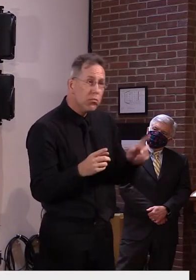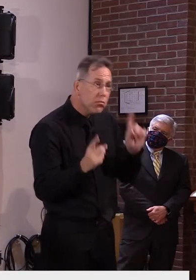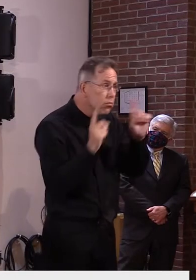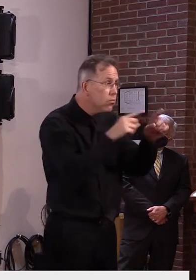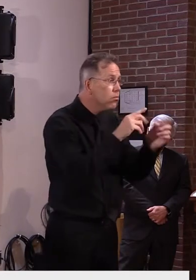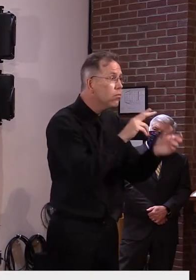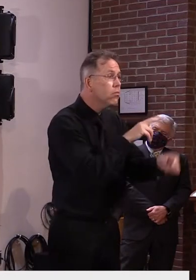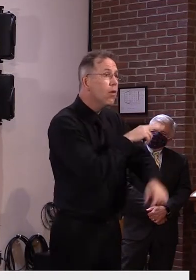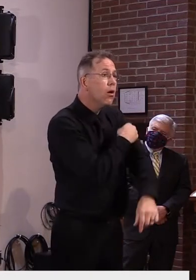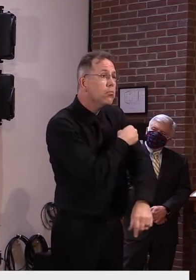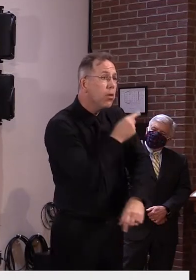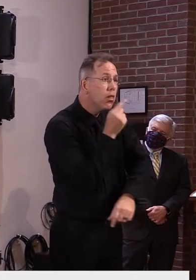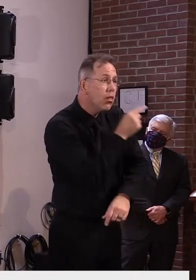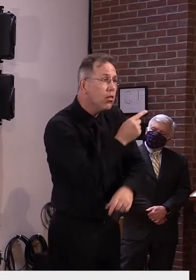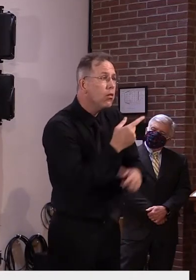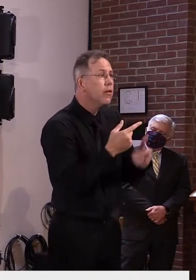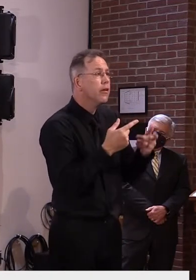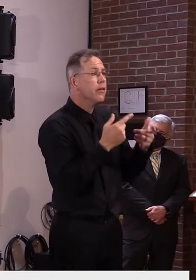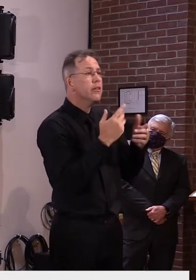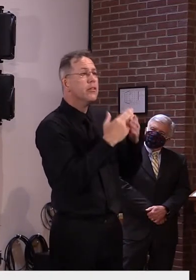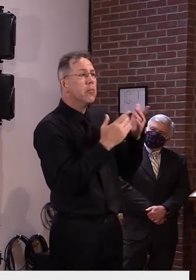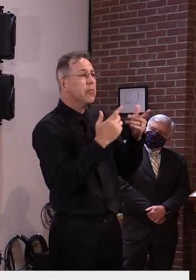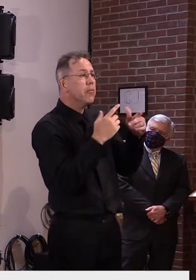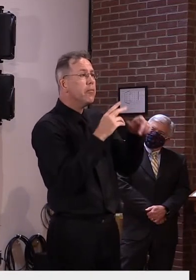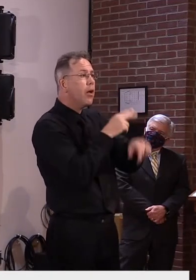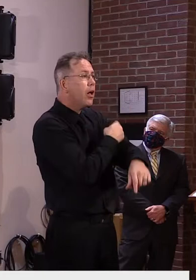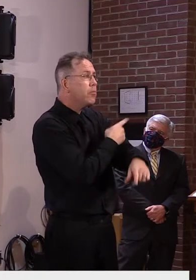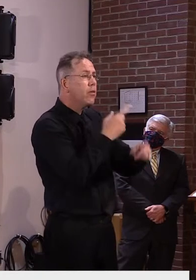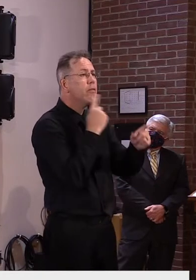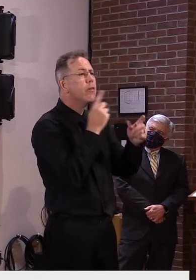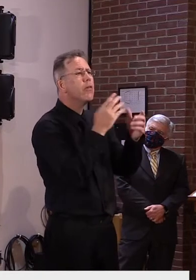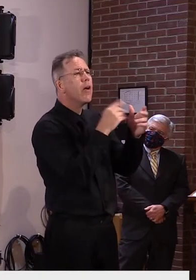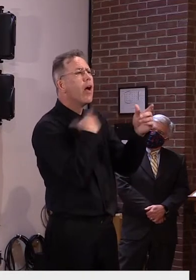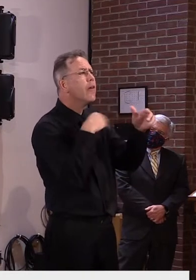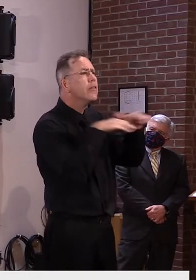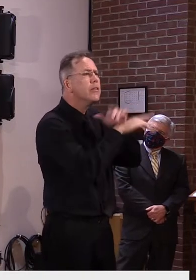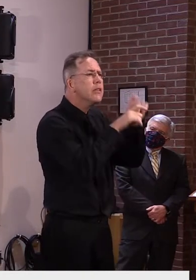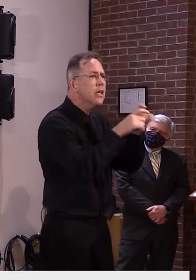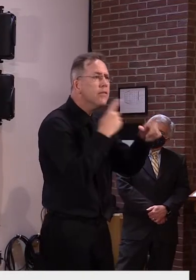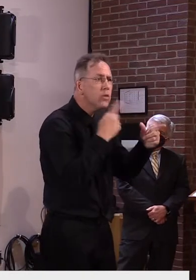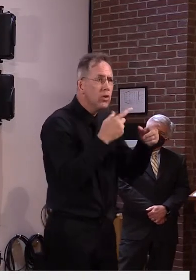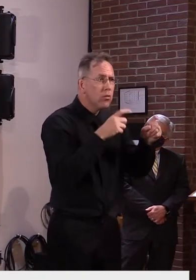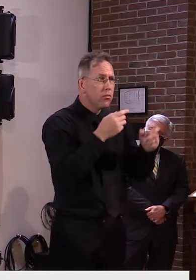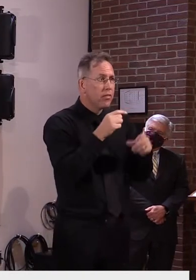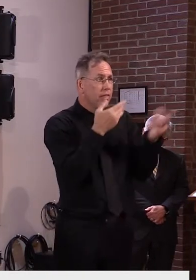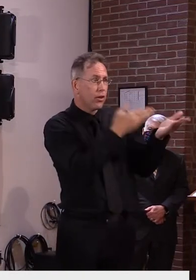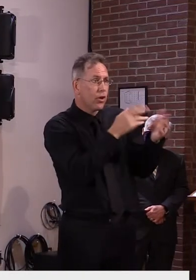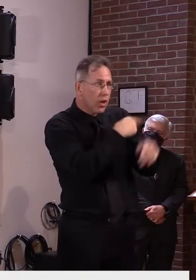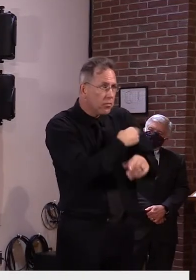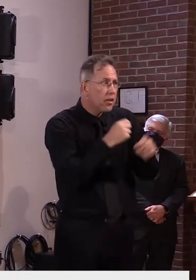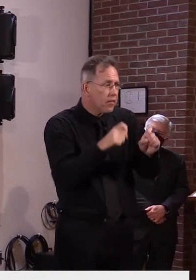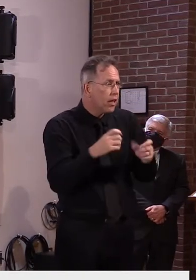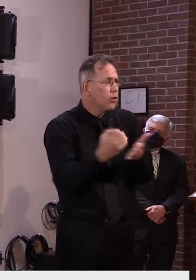rapid PCR testing and needs to make a quick decision regarding triage and PPE.